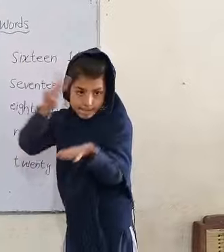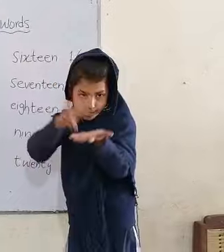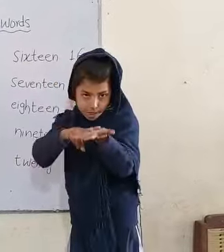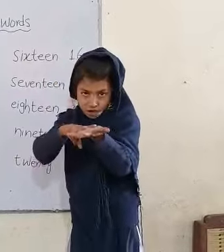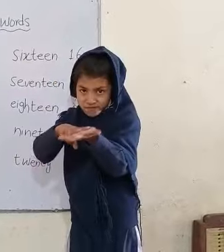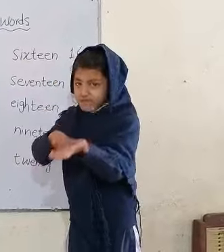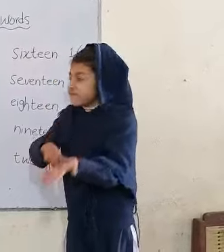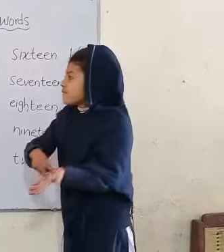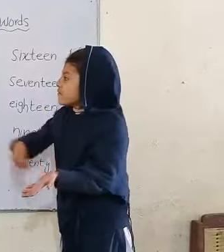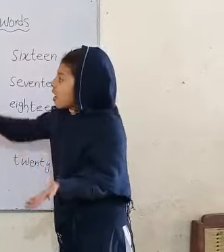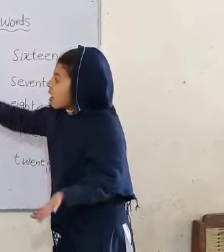V